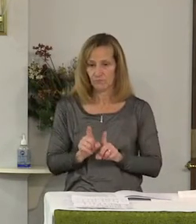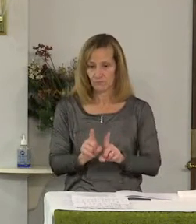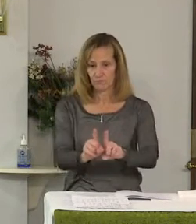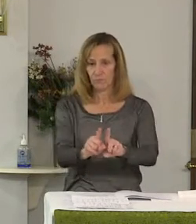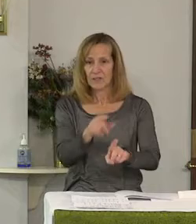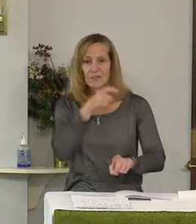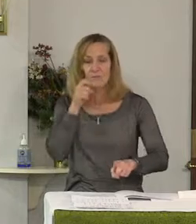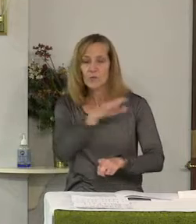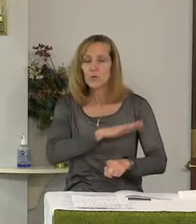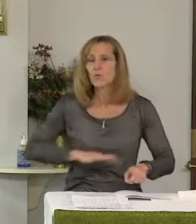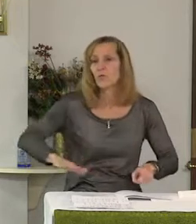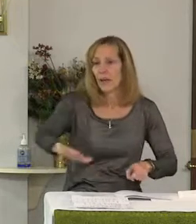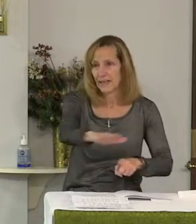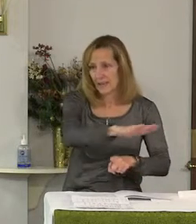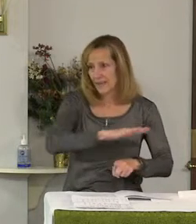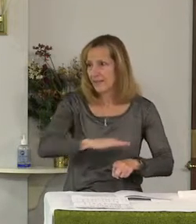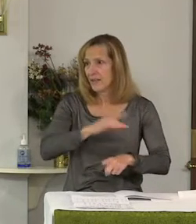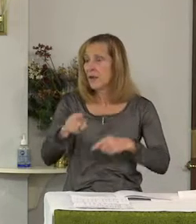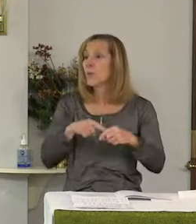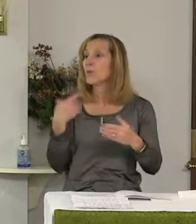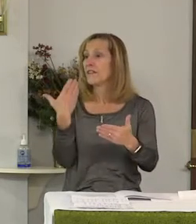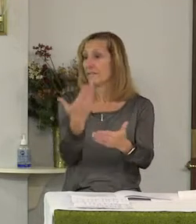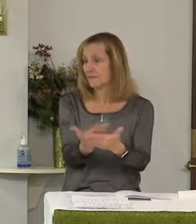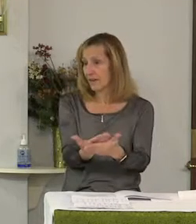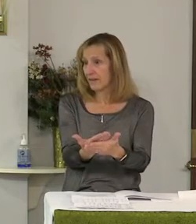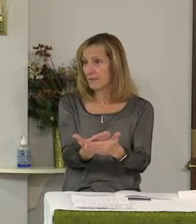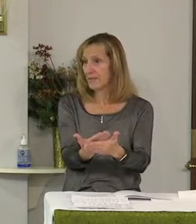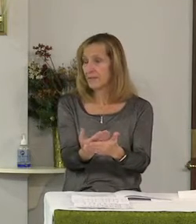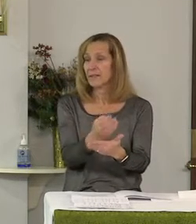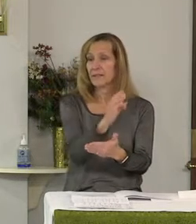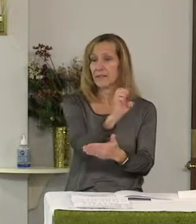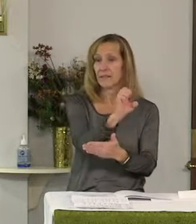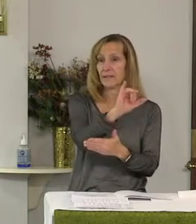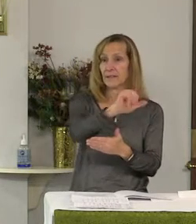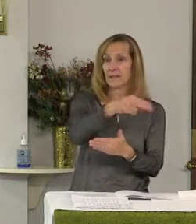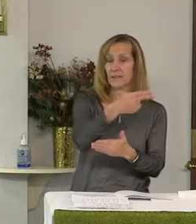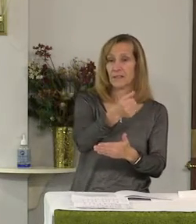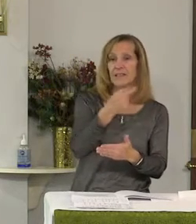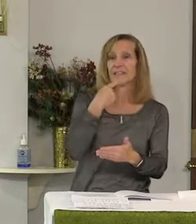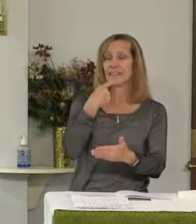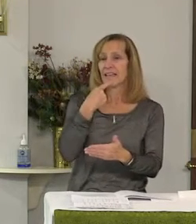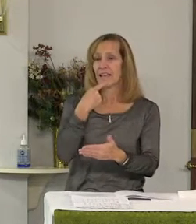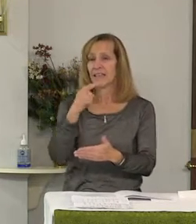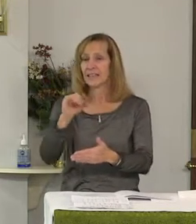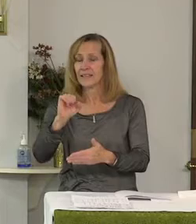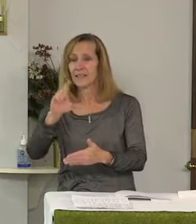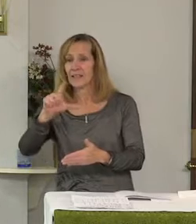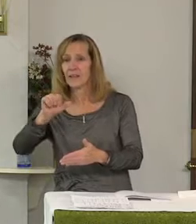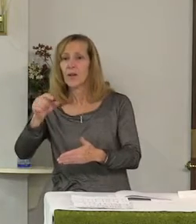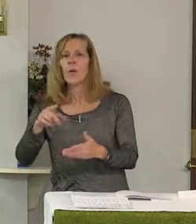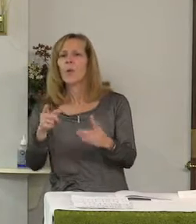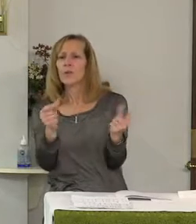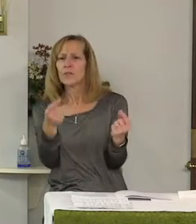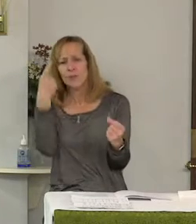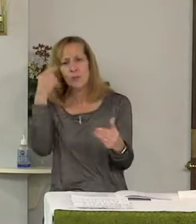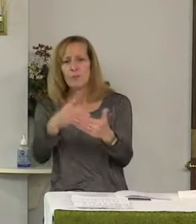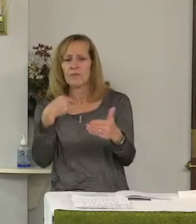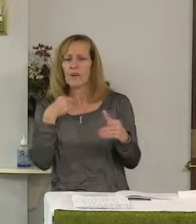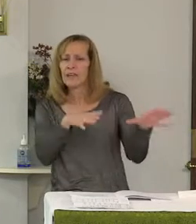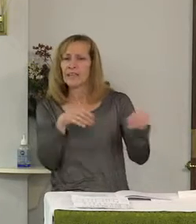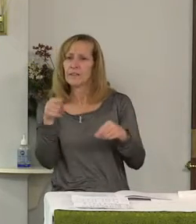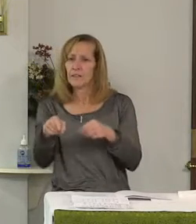dry land. When they had crossed, Elijah said to Elisha, "Tell me what I may do for you before I am taken from